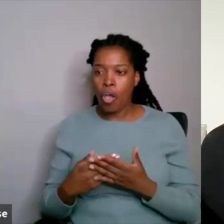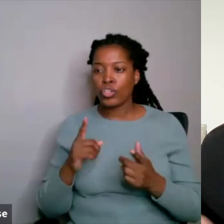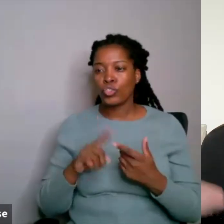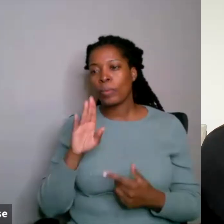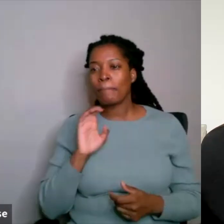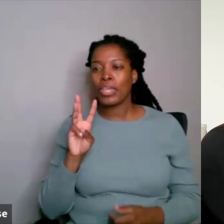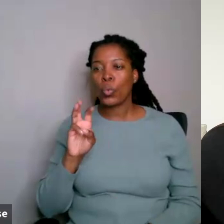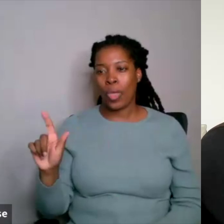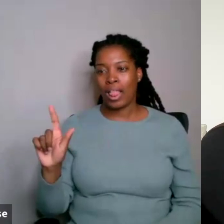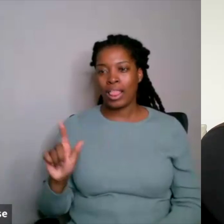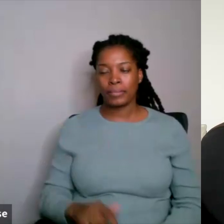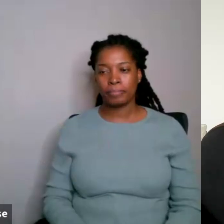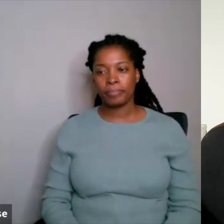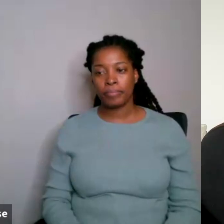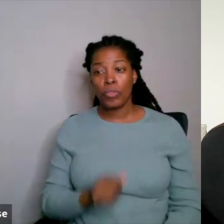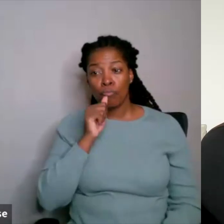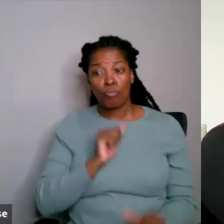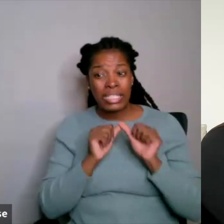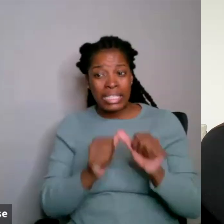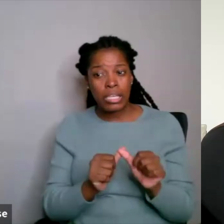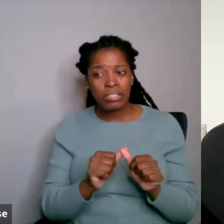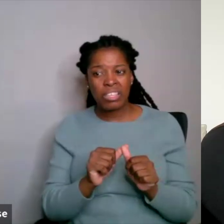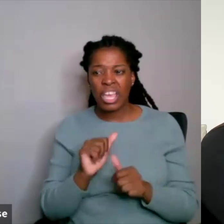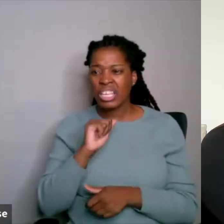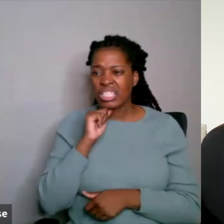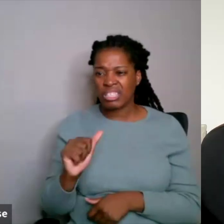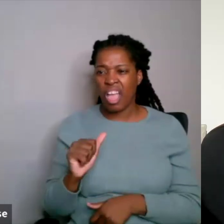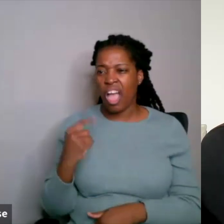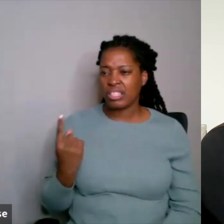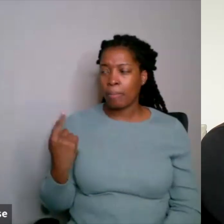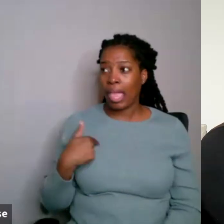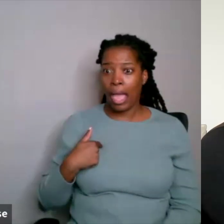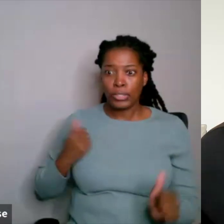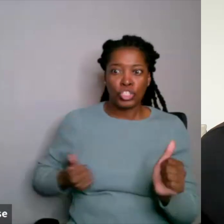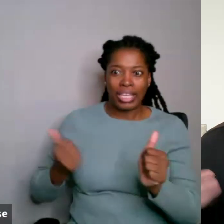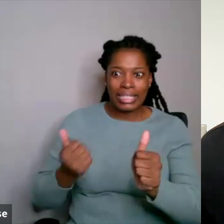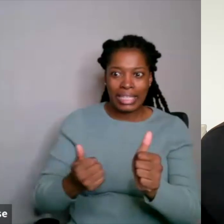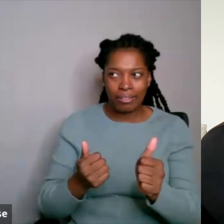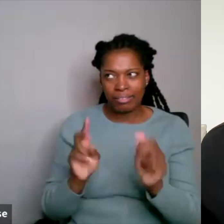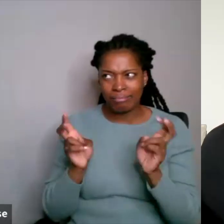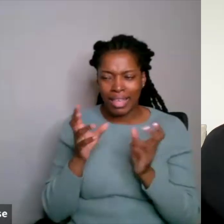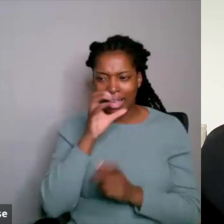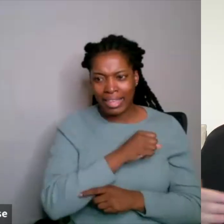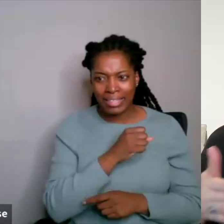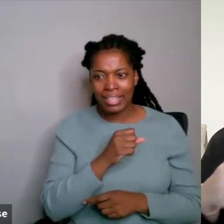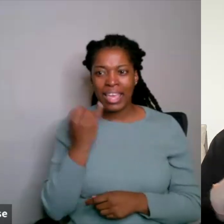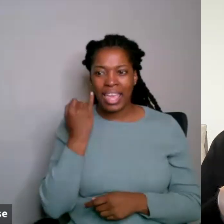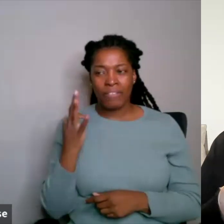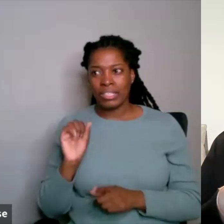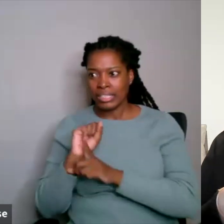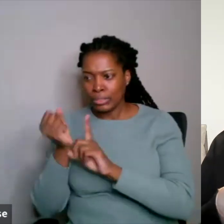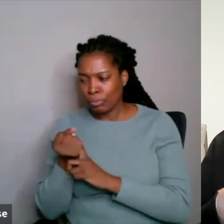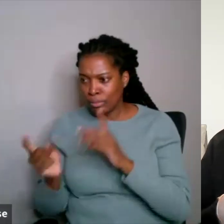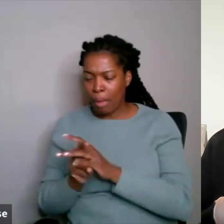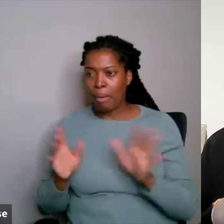well. Resilience is no longer something I chase, I guess, if you say, in moments of crisis. It's something I